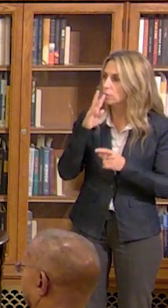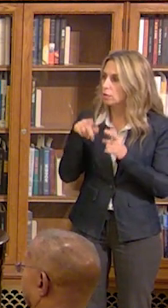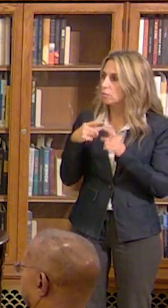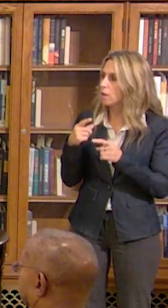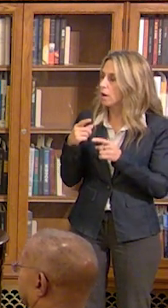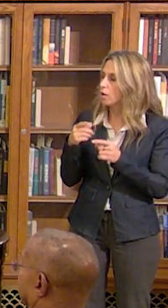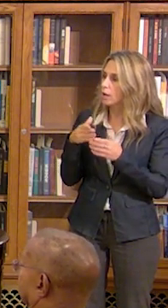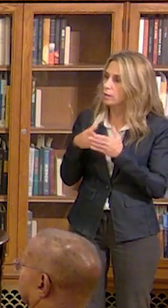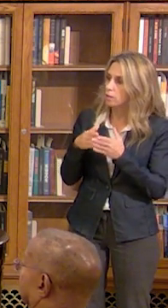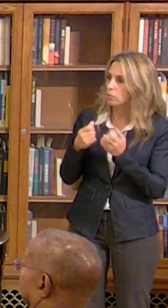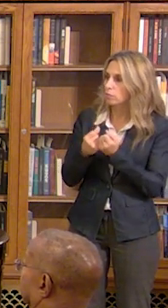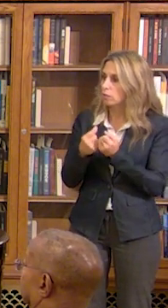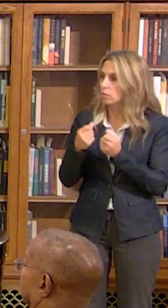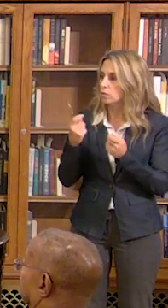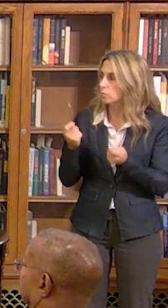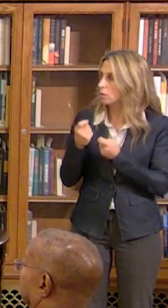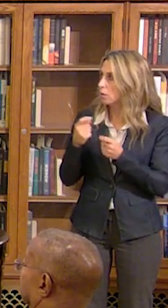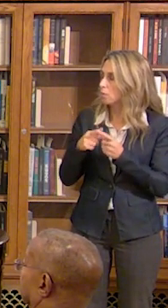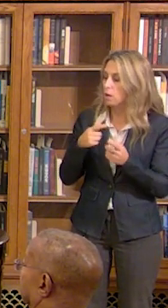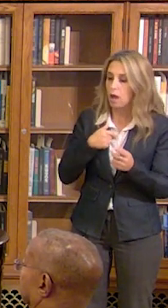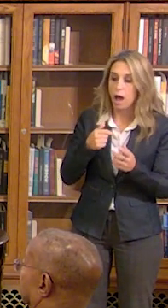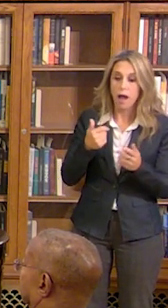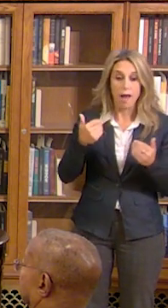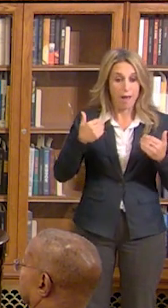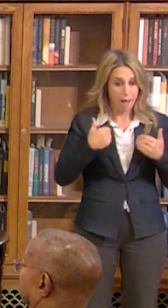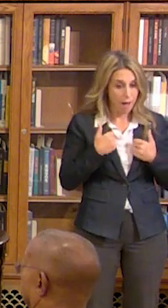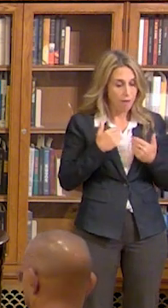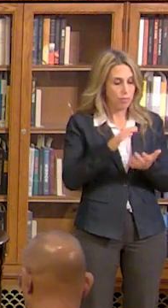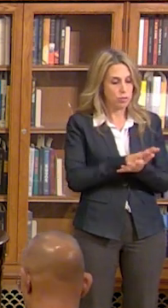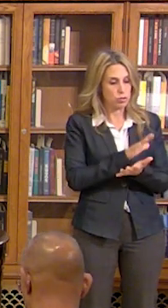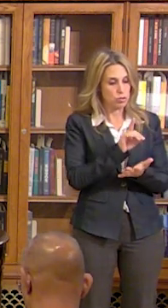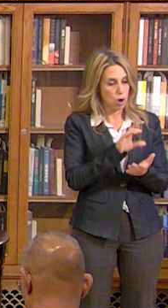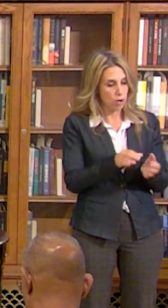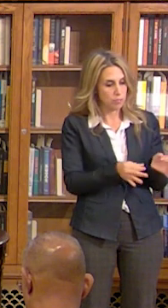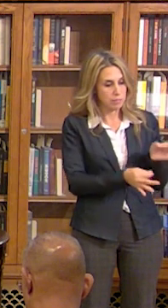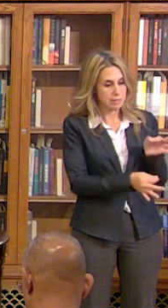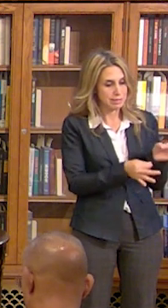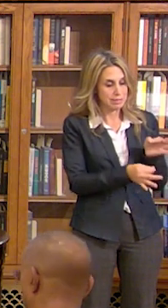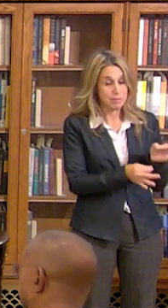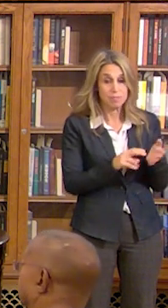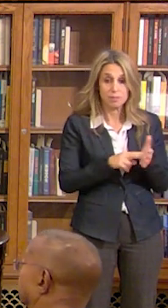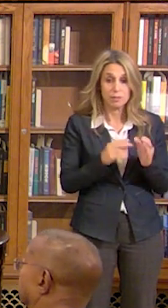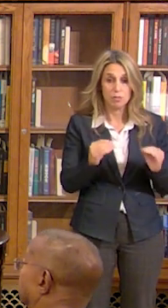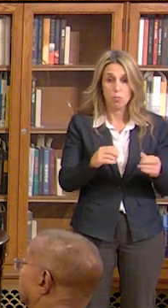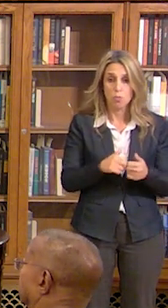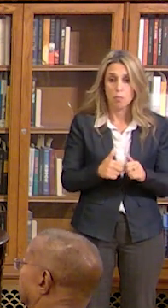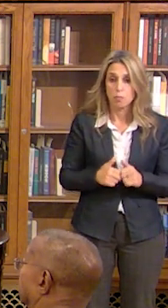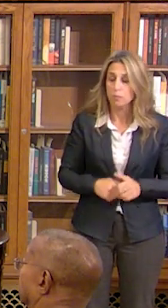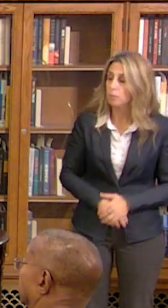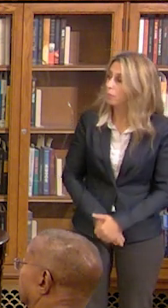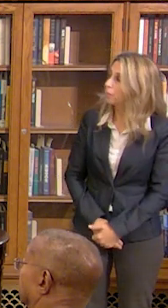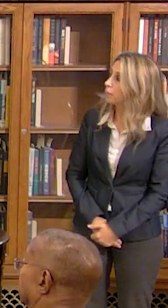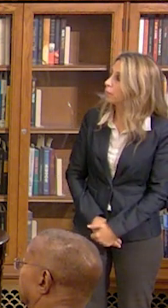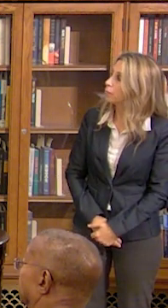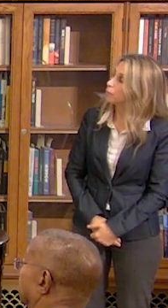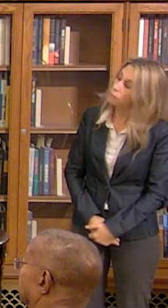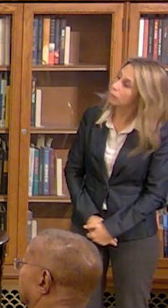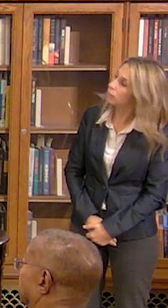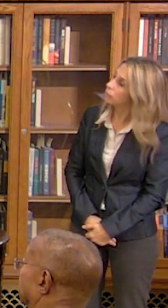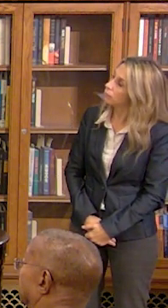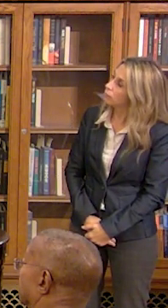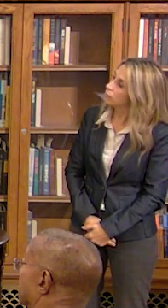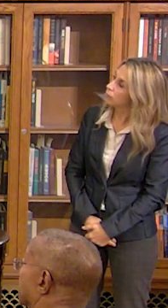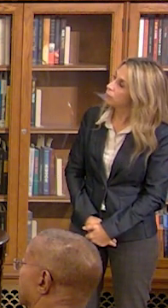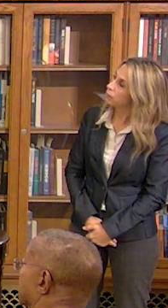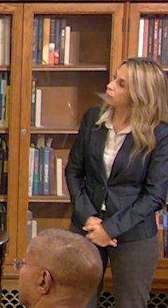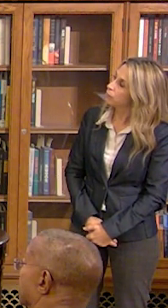July but because I'm rooted in documentation there's no problem so you especially